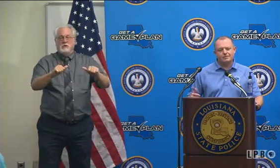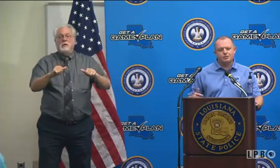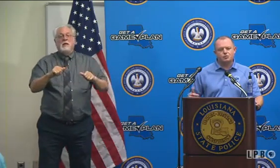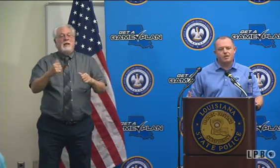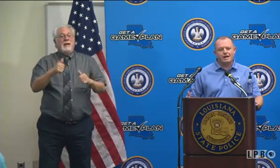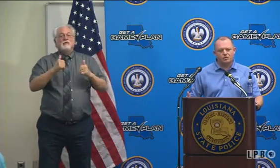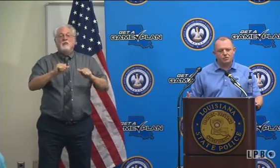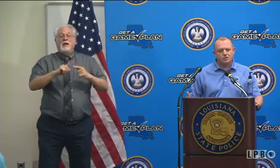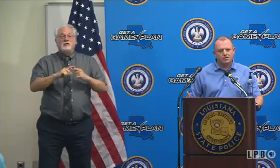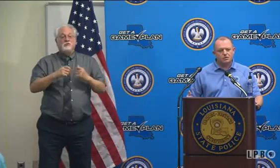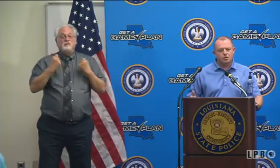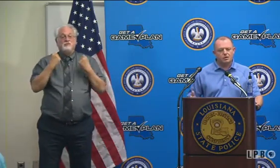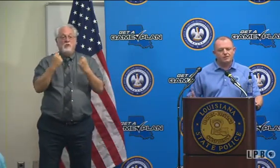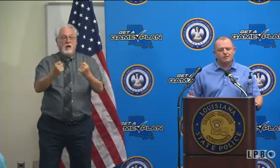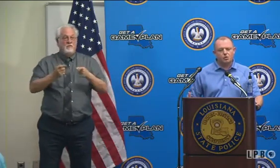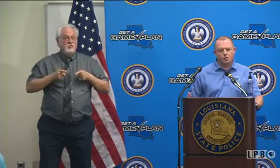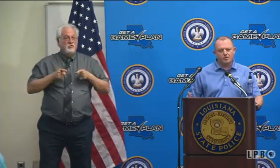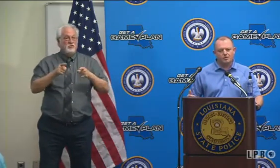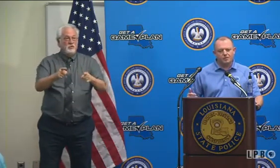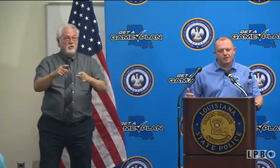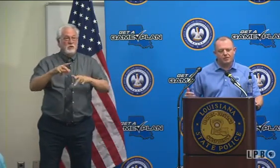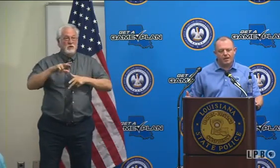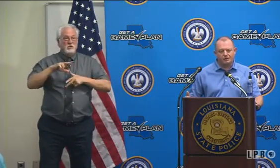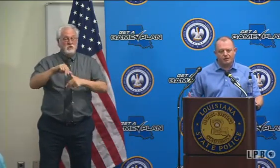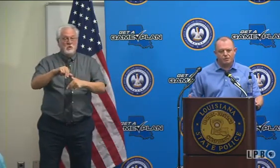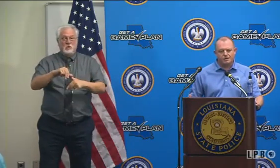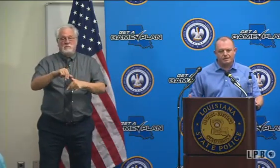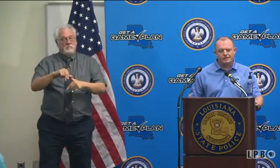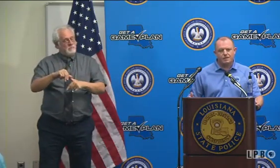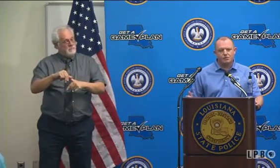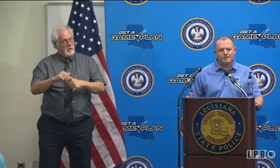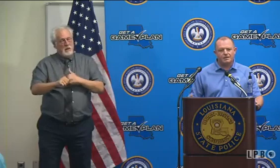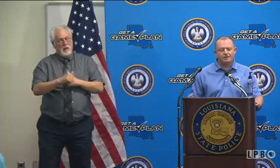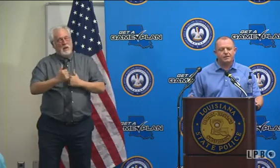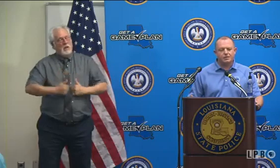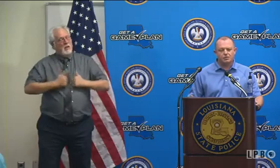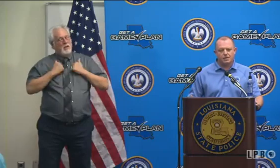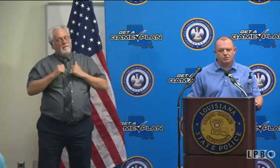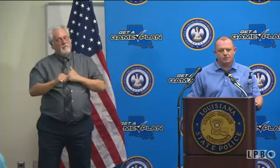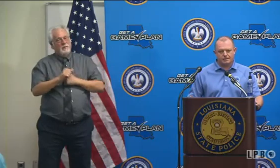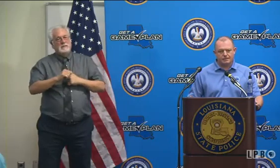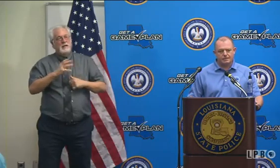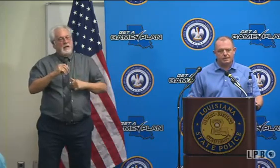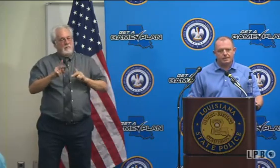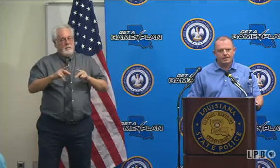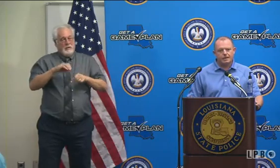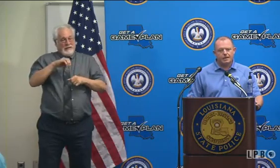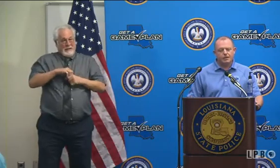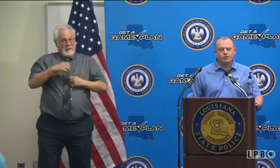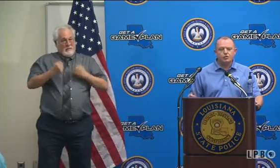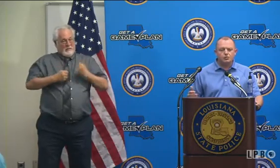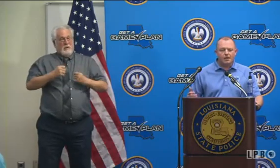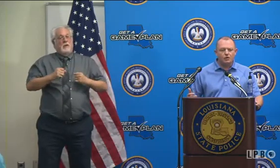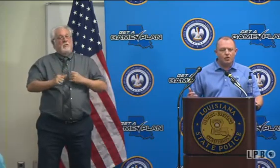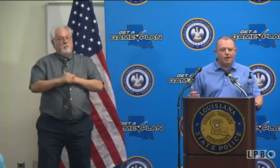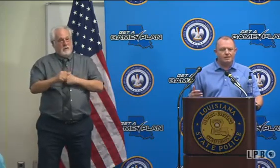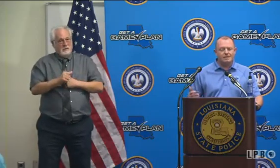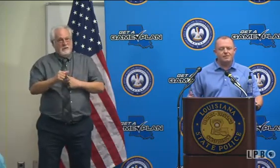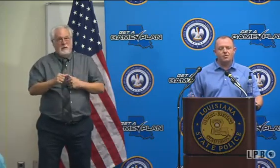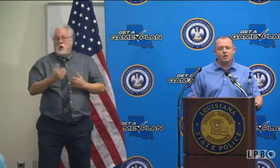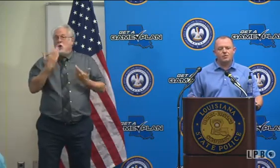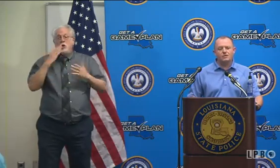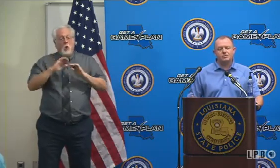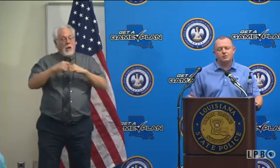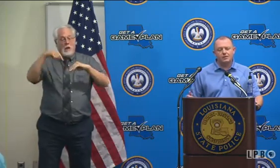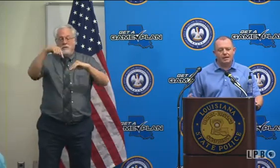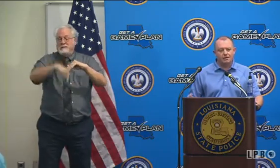to attempt to travel during this storm is putting their life at risk, and anyone in that vehicle at risk. You do not know how deep